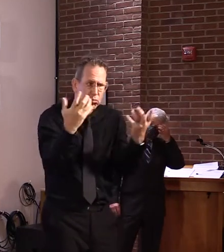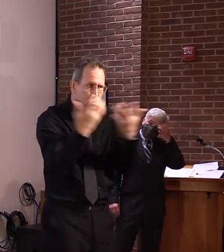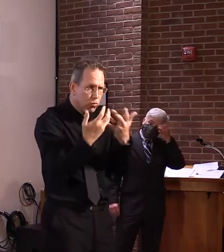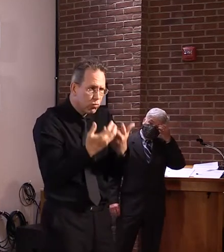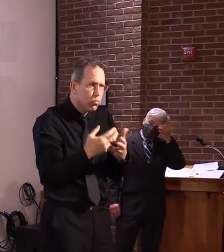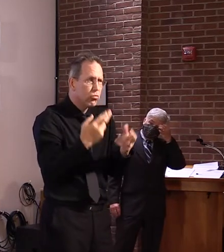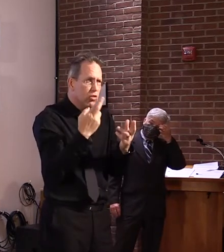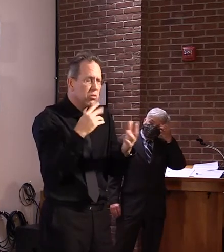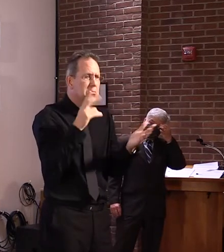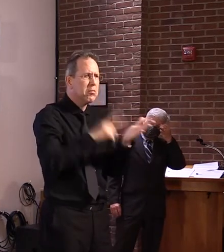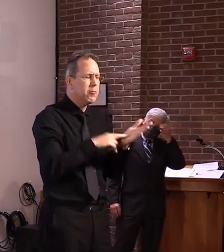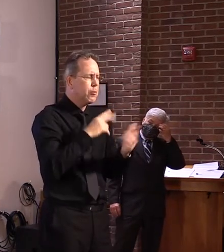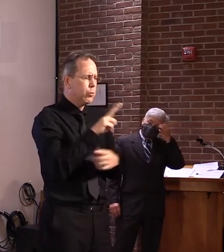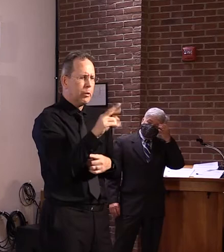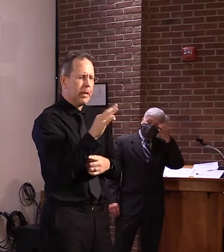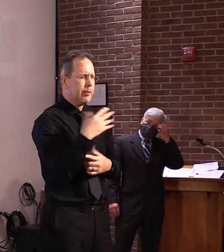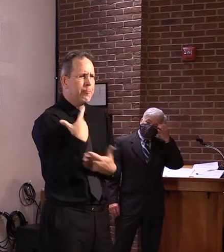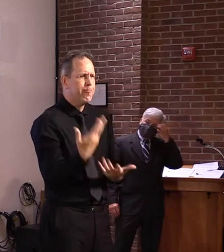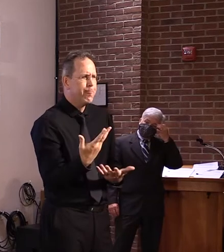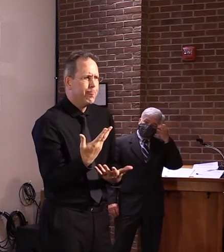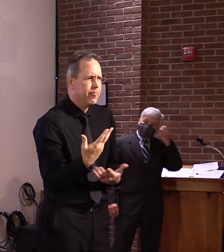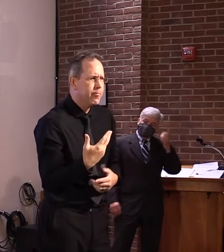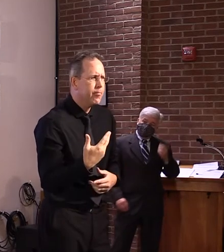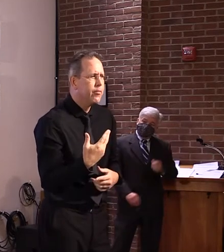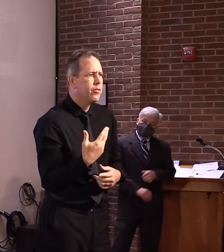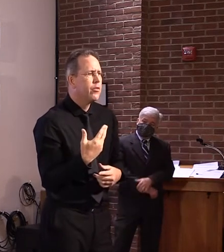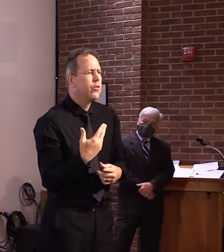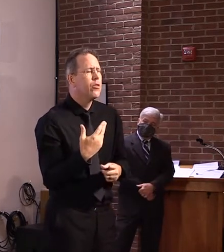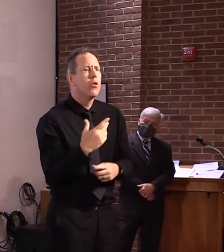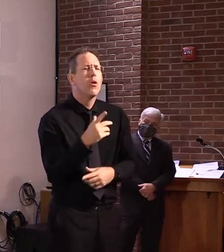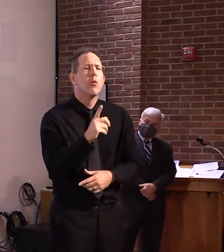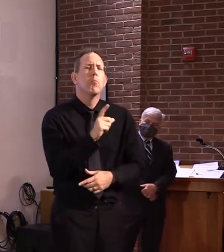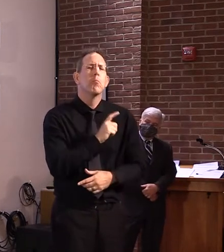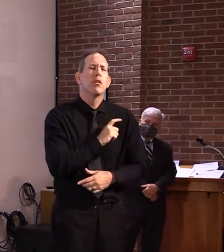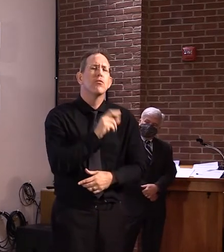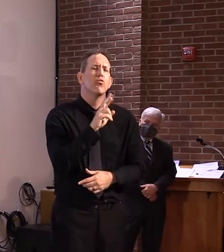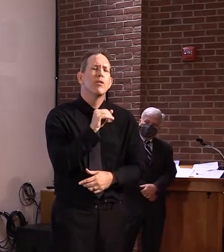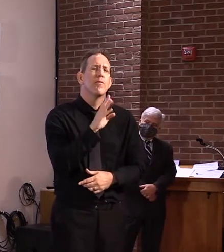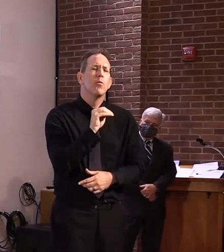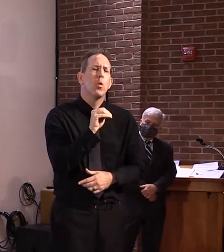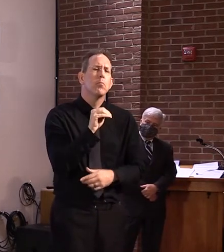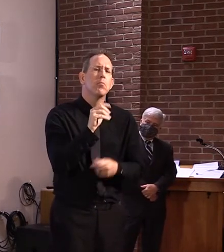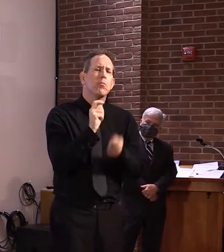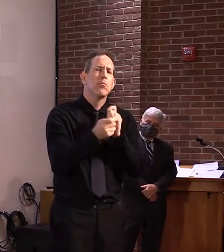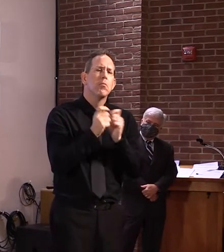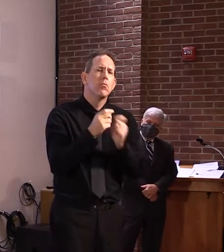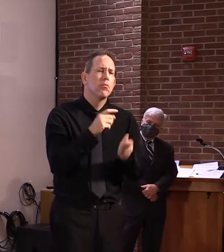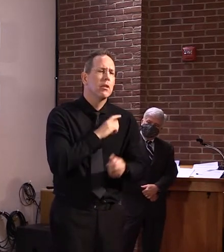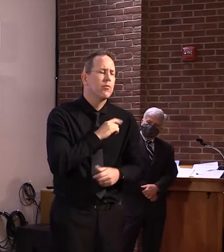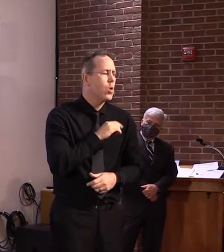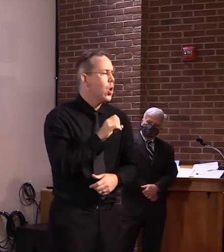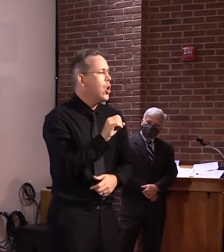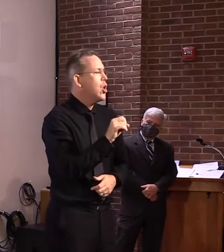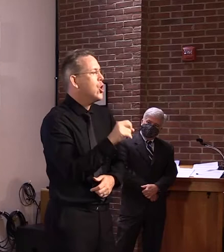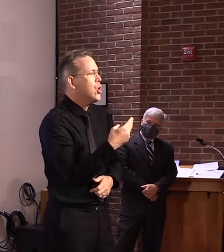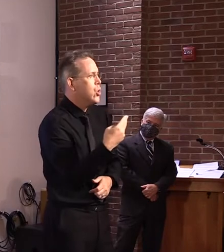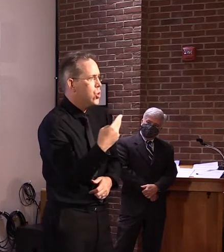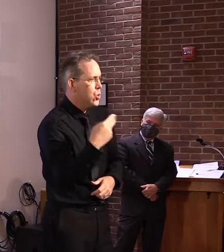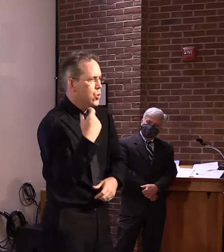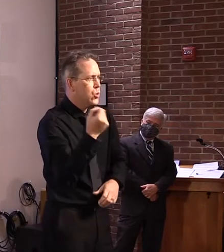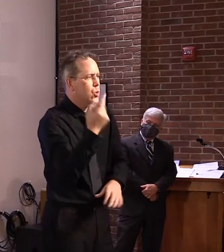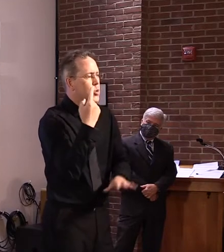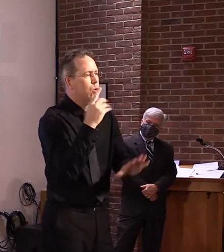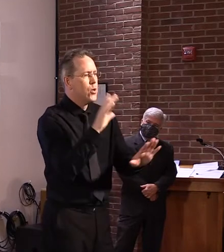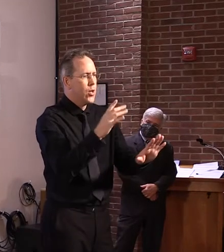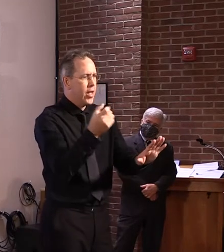police reform bill. Oh, I see. Okay, got it. Yeah, got it. I mean, again, I was trying to avoid the buzzword. Yeah, in calling it that, but yeah,